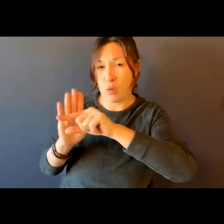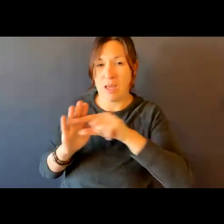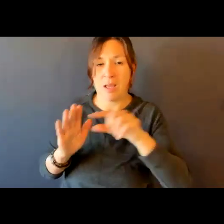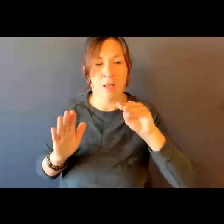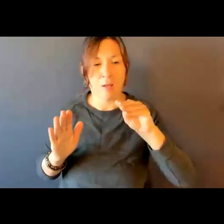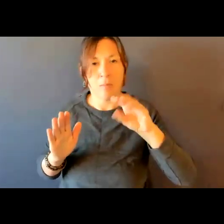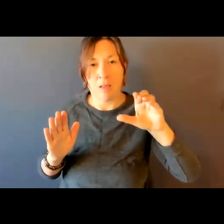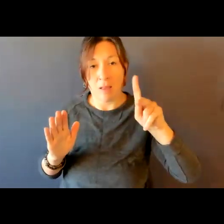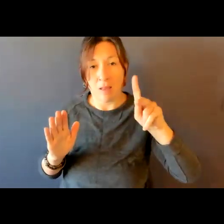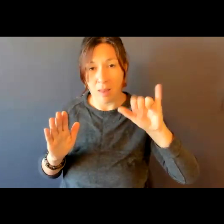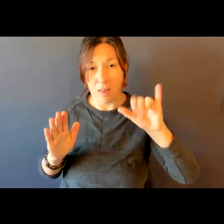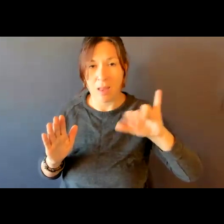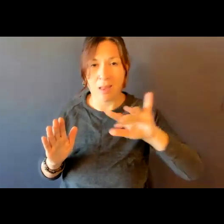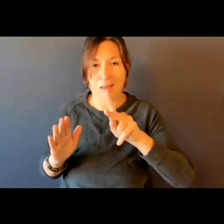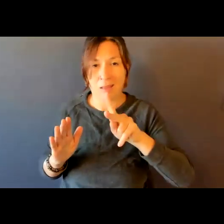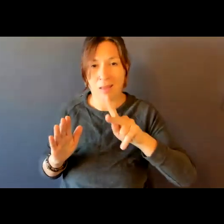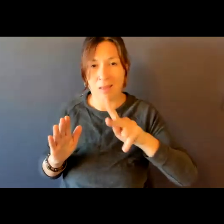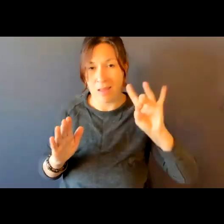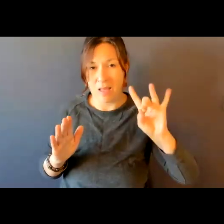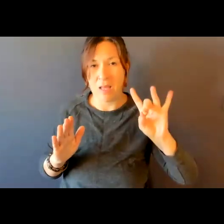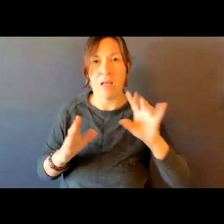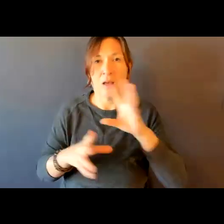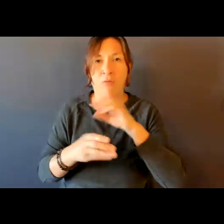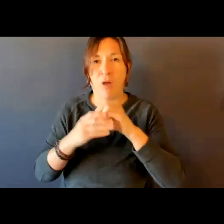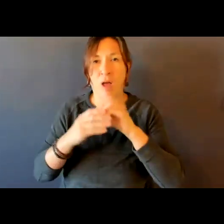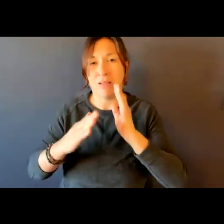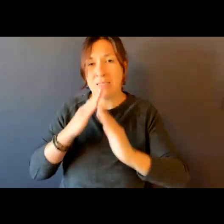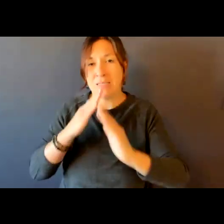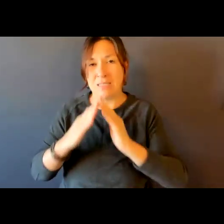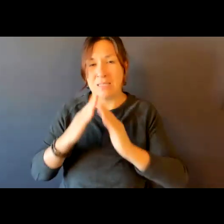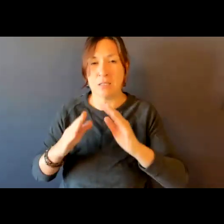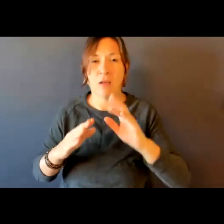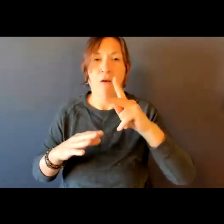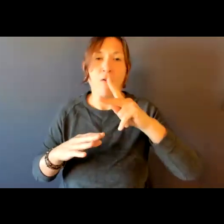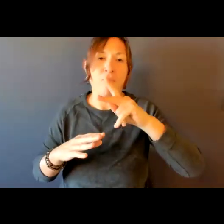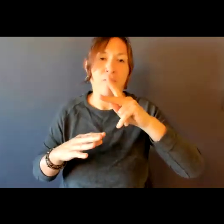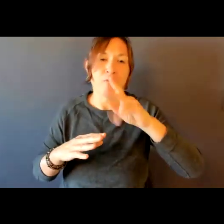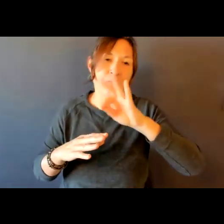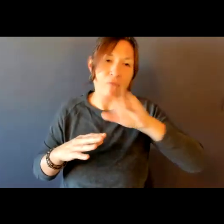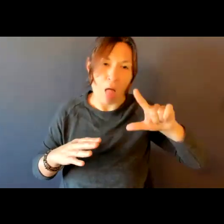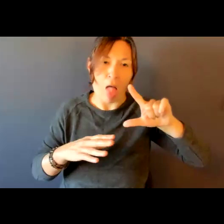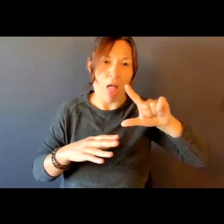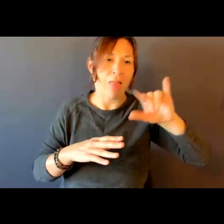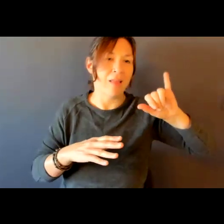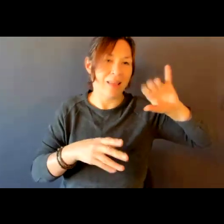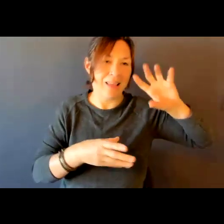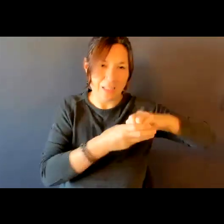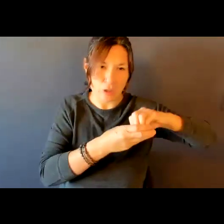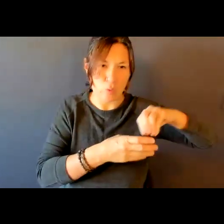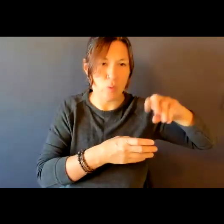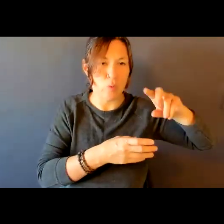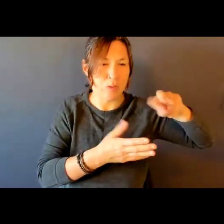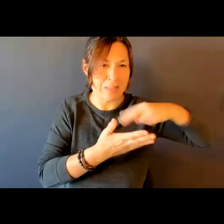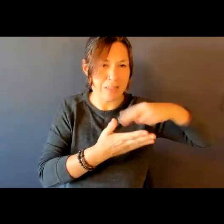of its long-standing City Dance Fall Into Dance program. Students participate in a